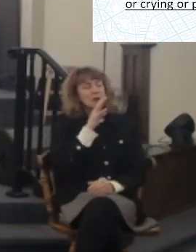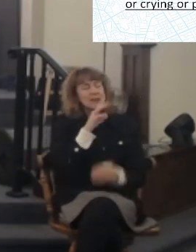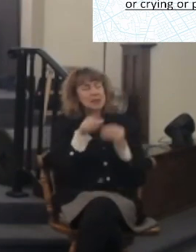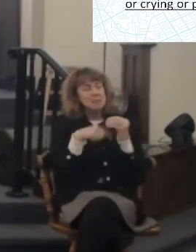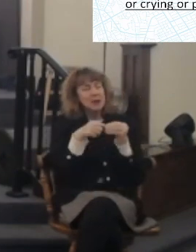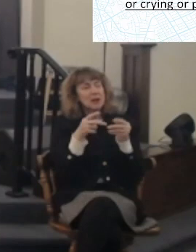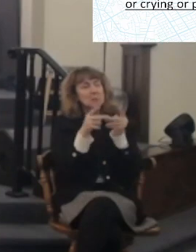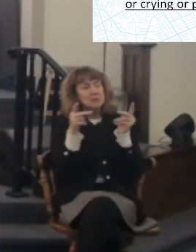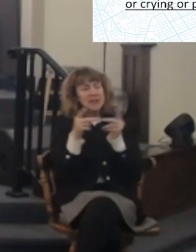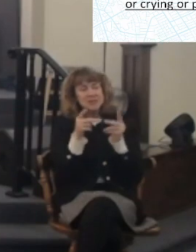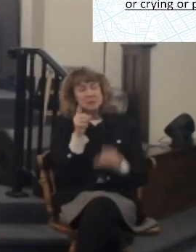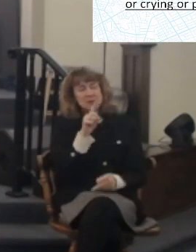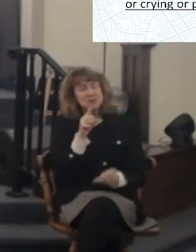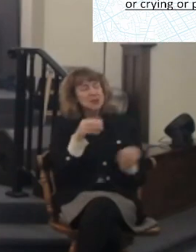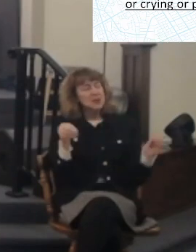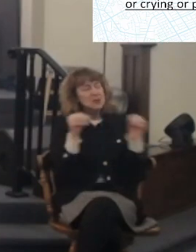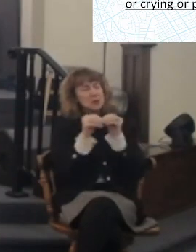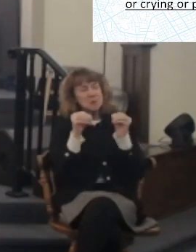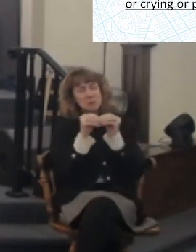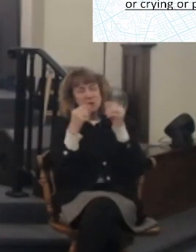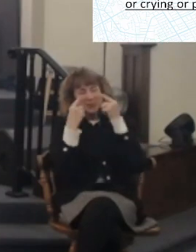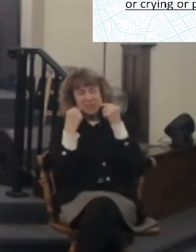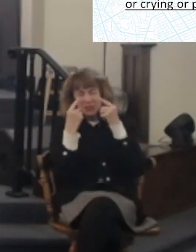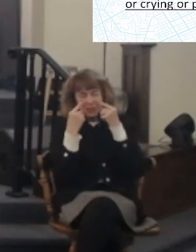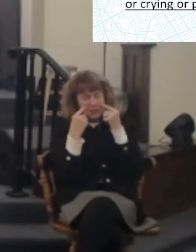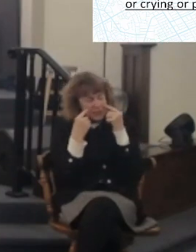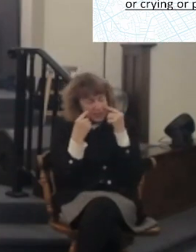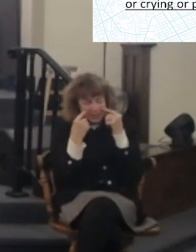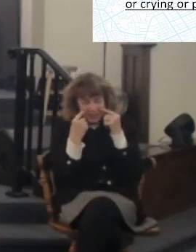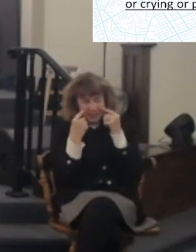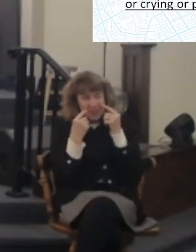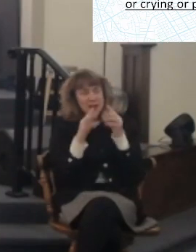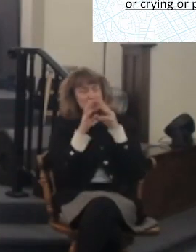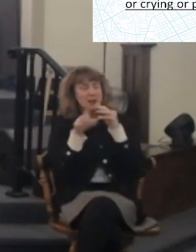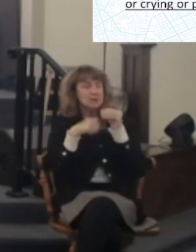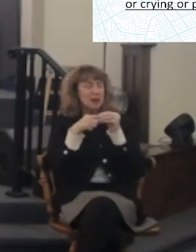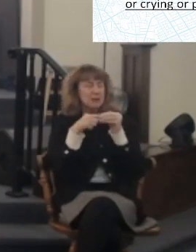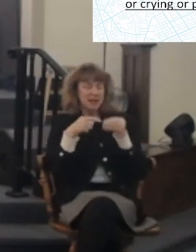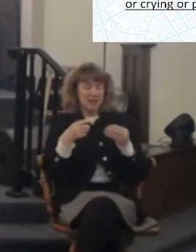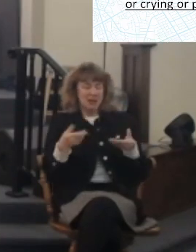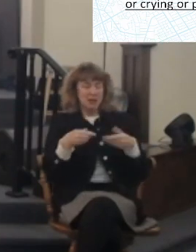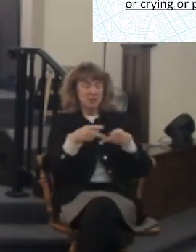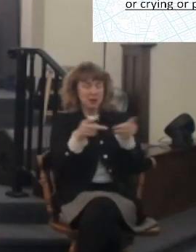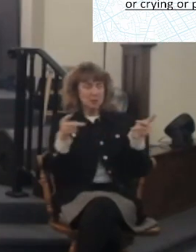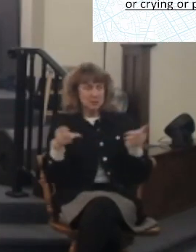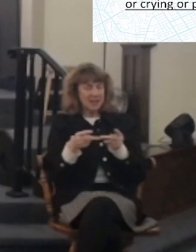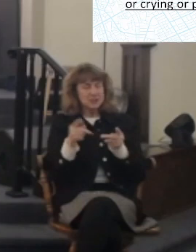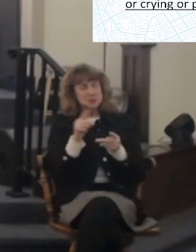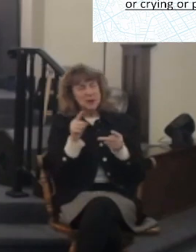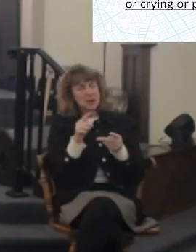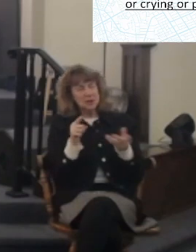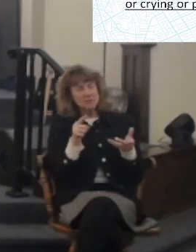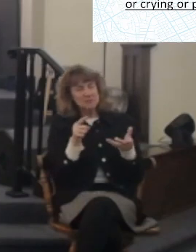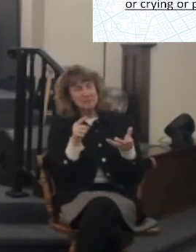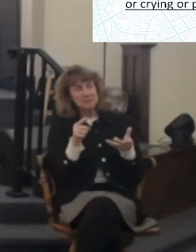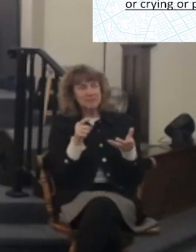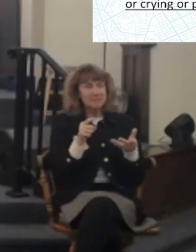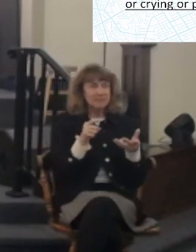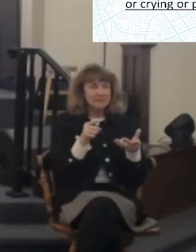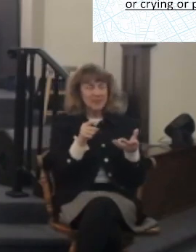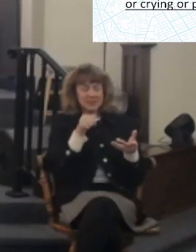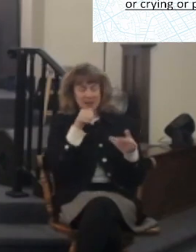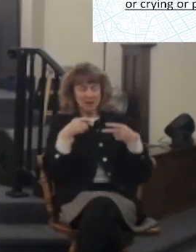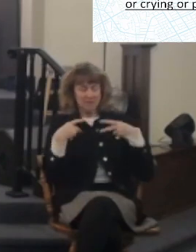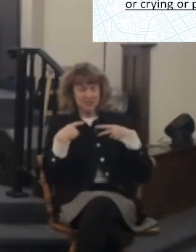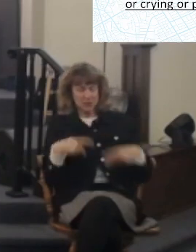a place where there's no more tears. We're talking a place where, and I'm not talking physical